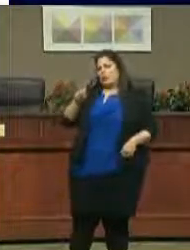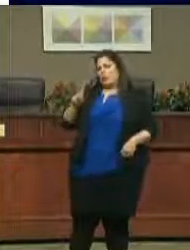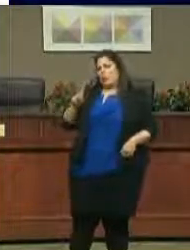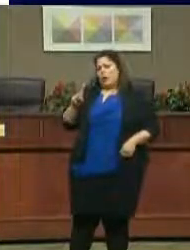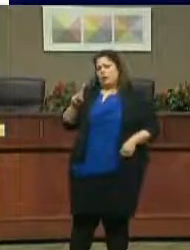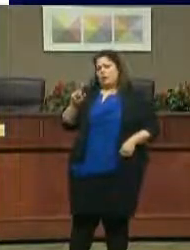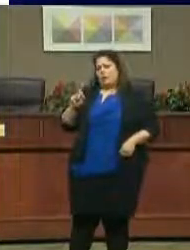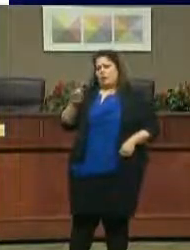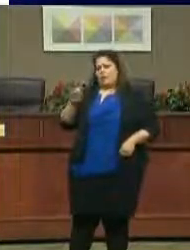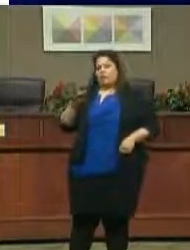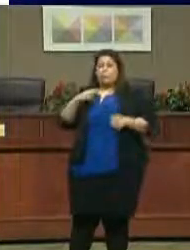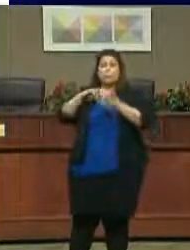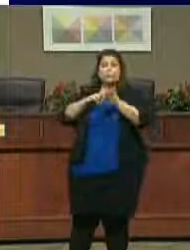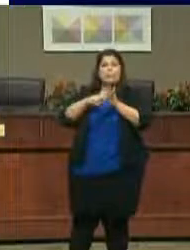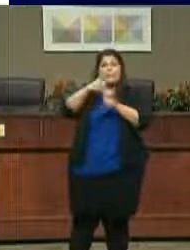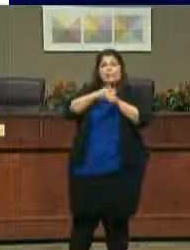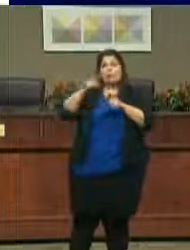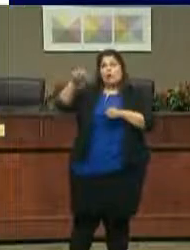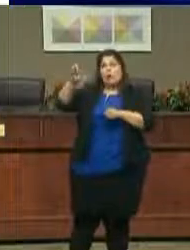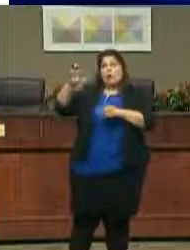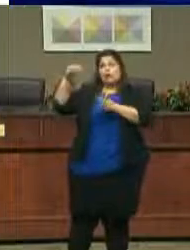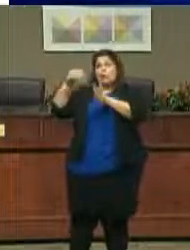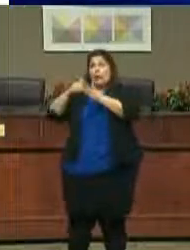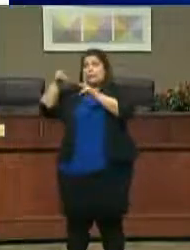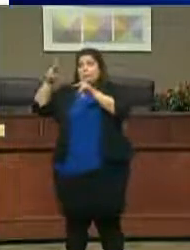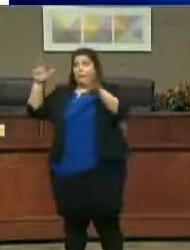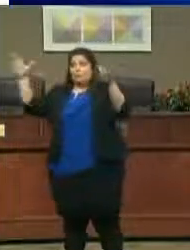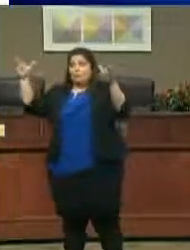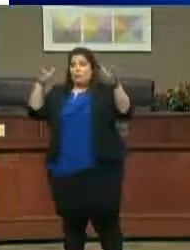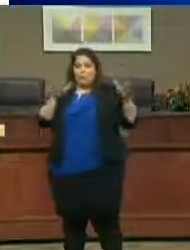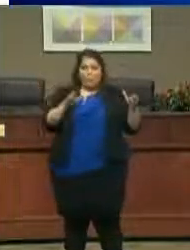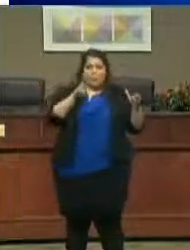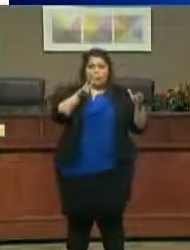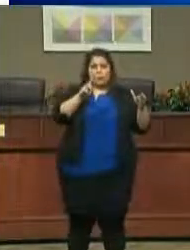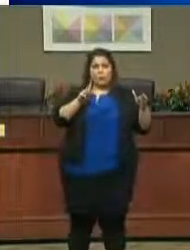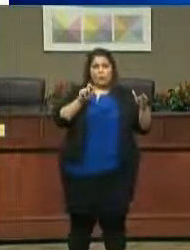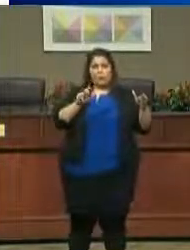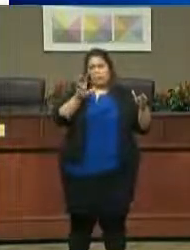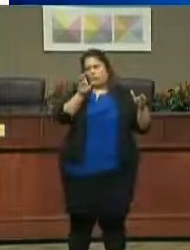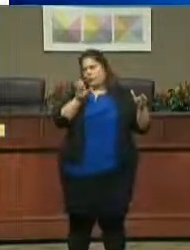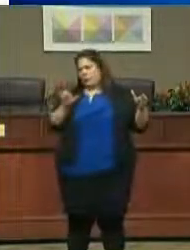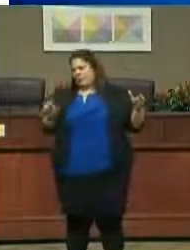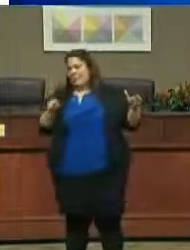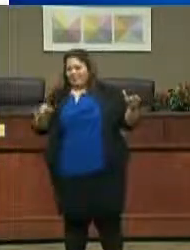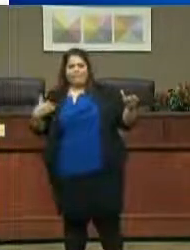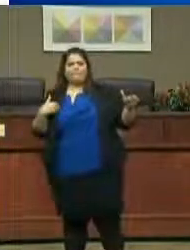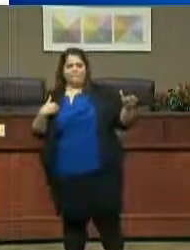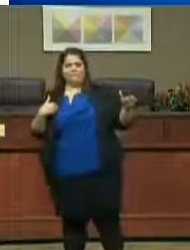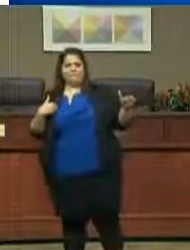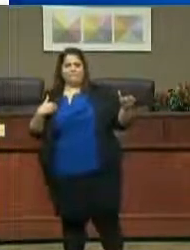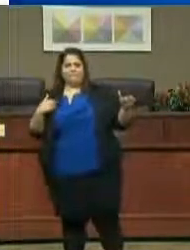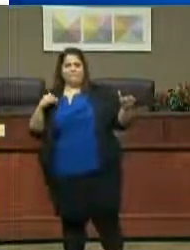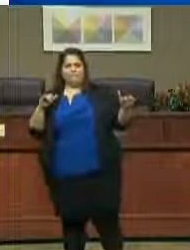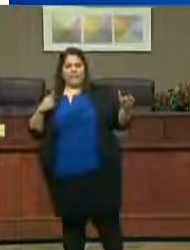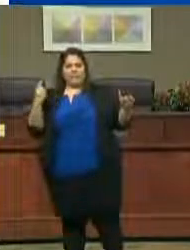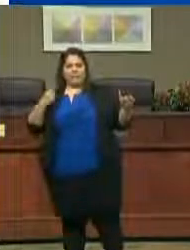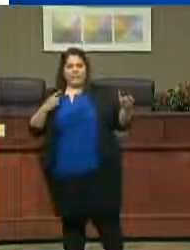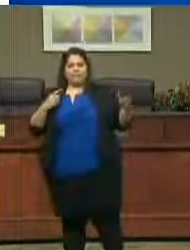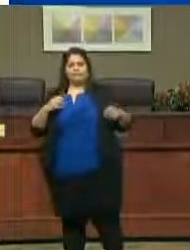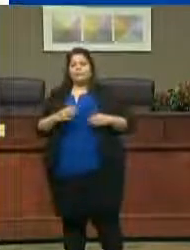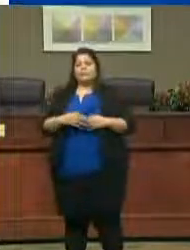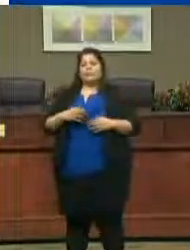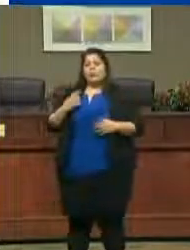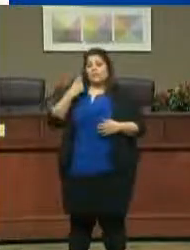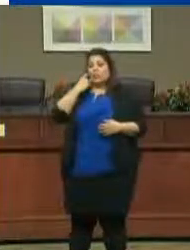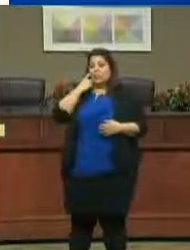people per 100,000 had been diagnosed with COVID-19 at that day. On week 25, the last